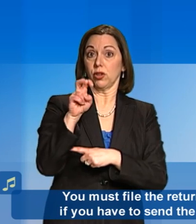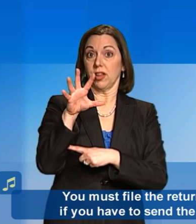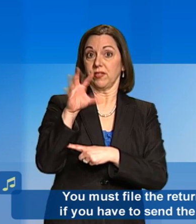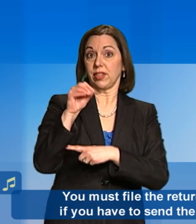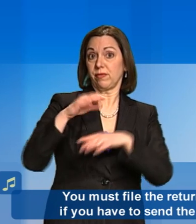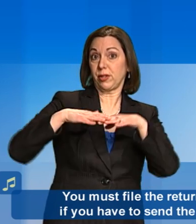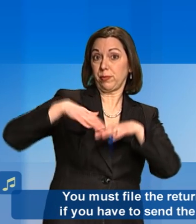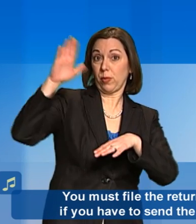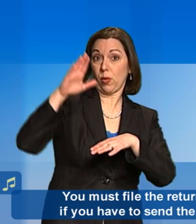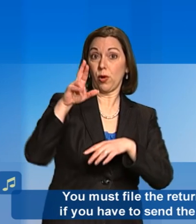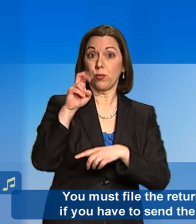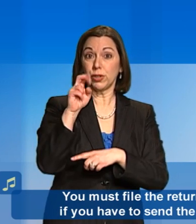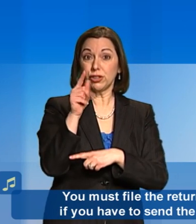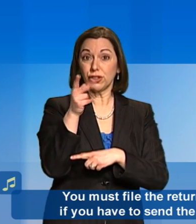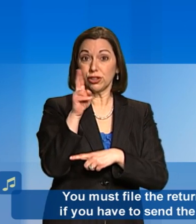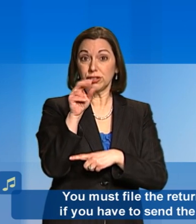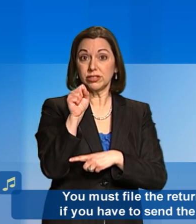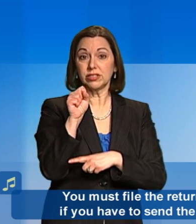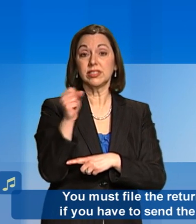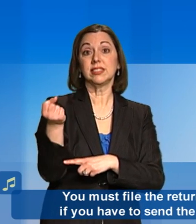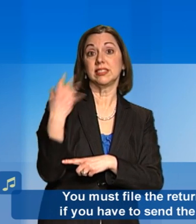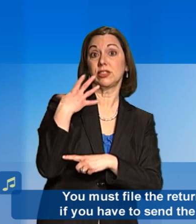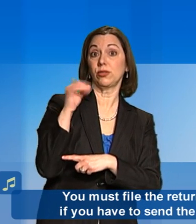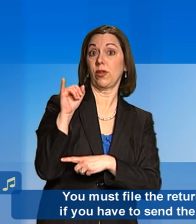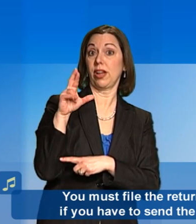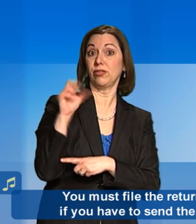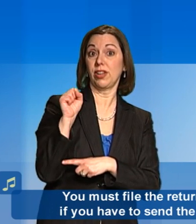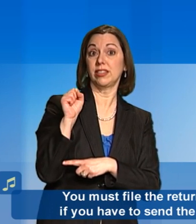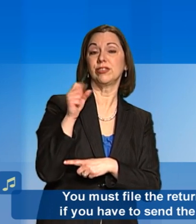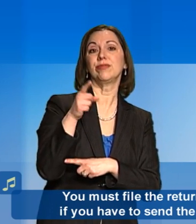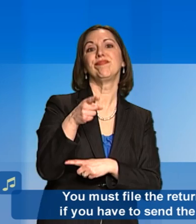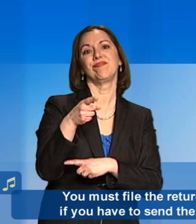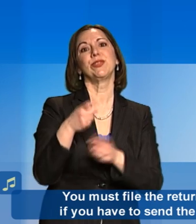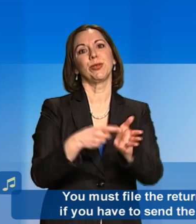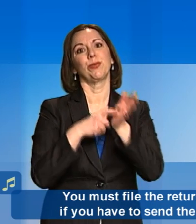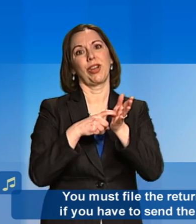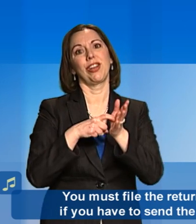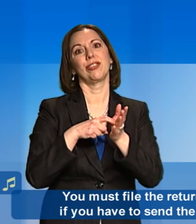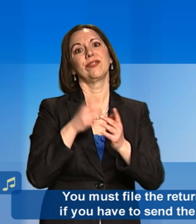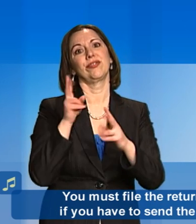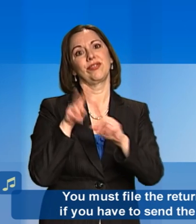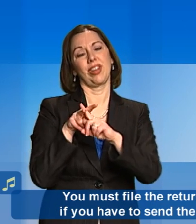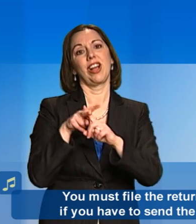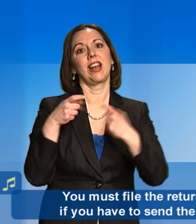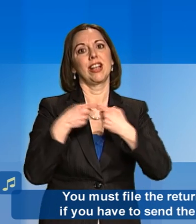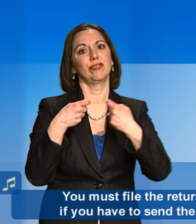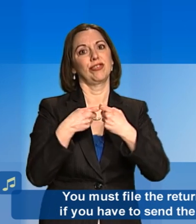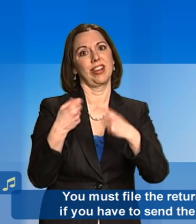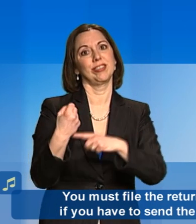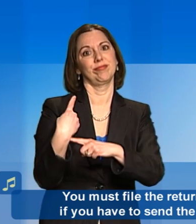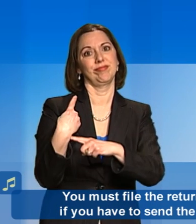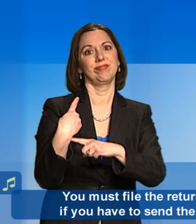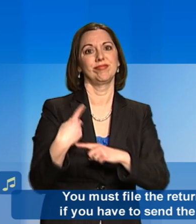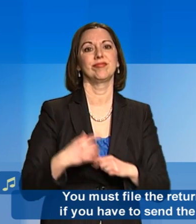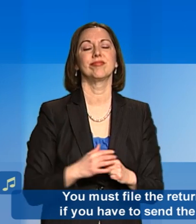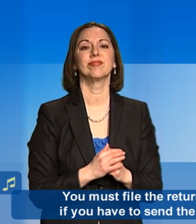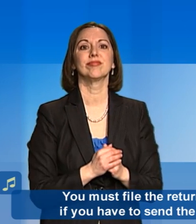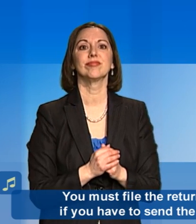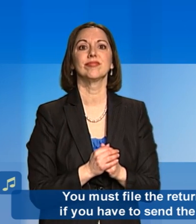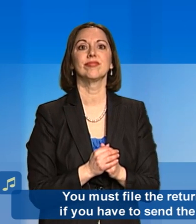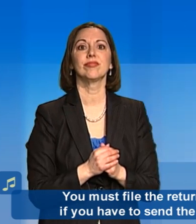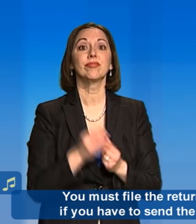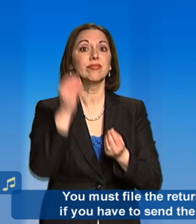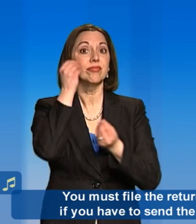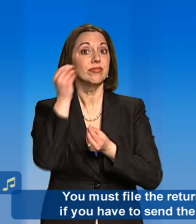You must file the returns electronically if you have to send the IRS 250 or more.